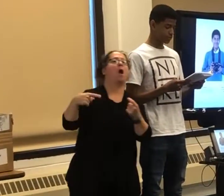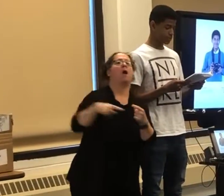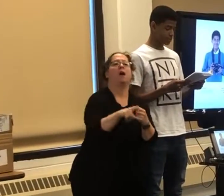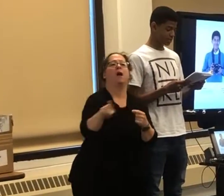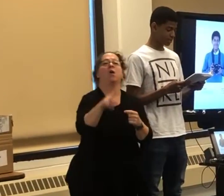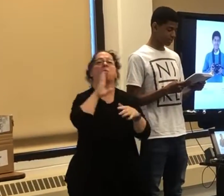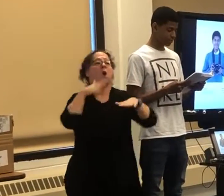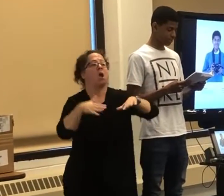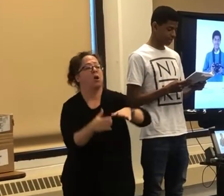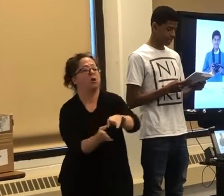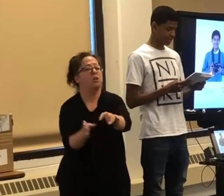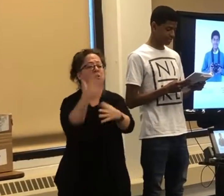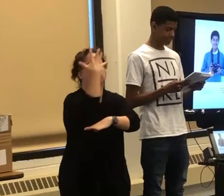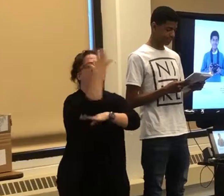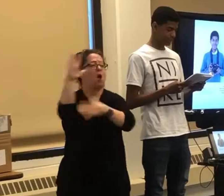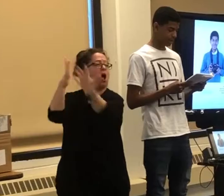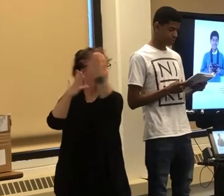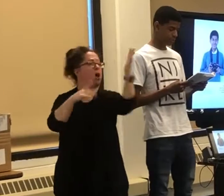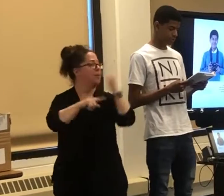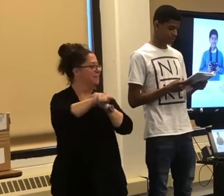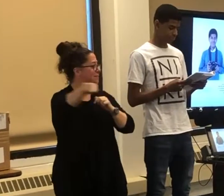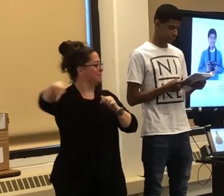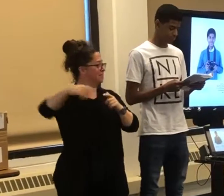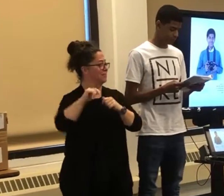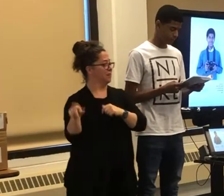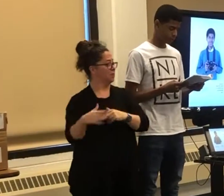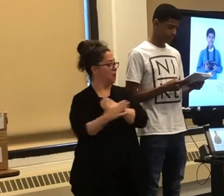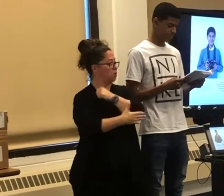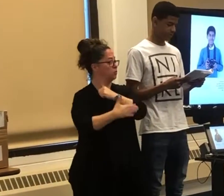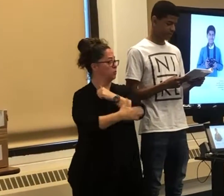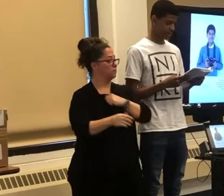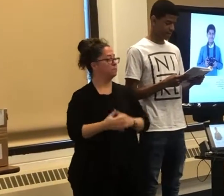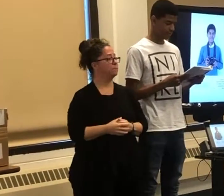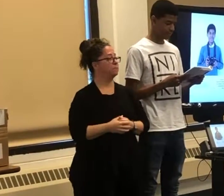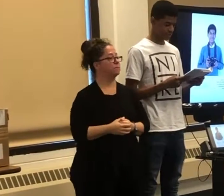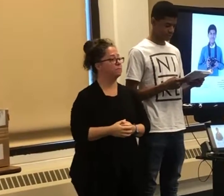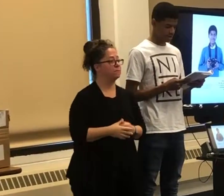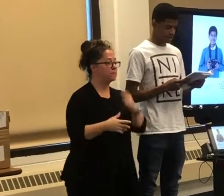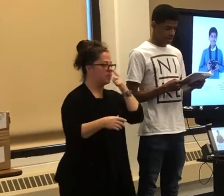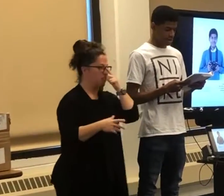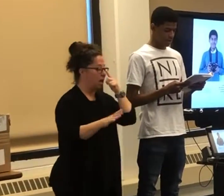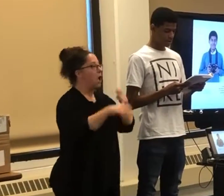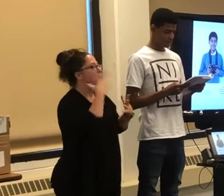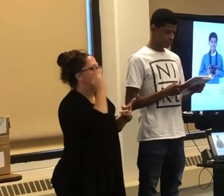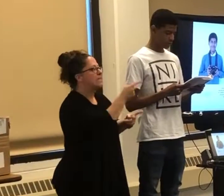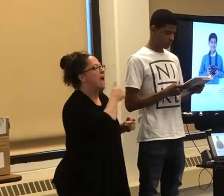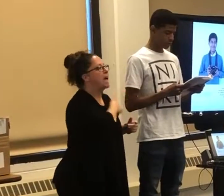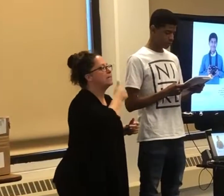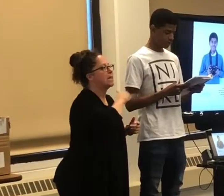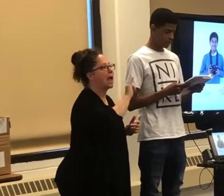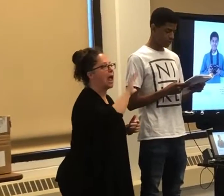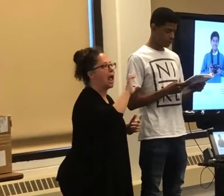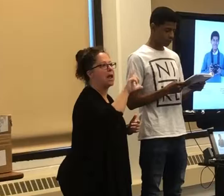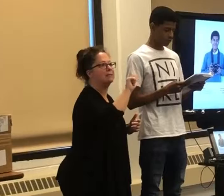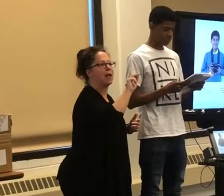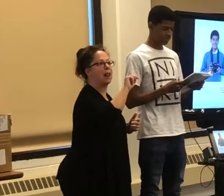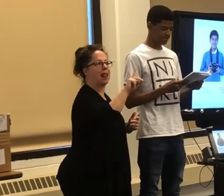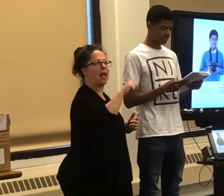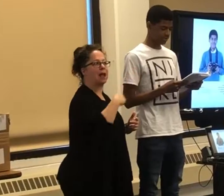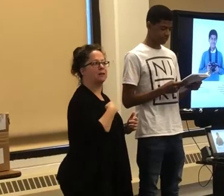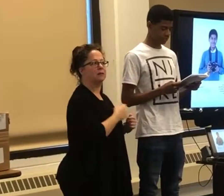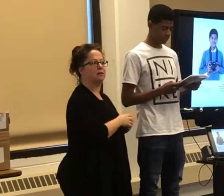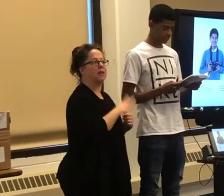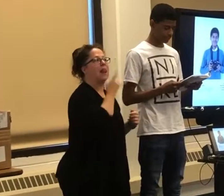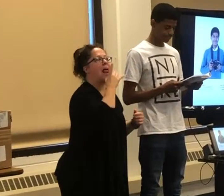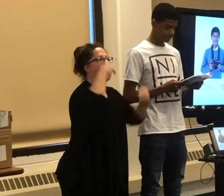want to see the northern lights. I want to go into beautiful gem-filled caverns. I want to view the world in a whole new